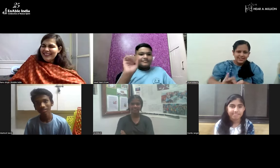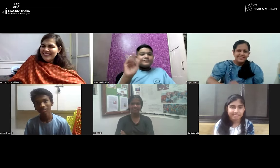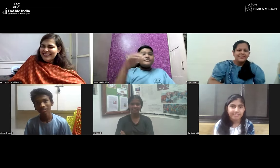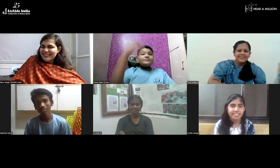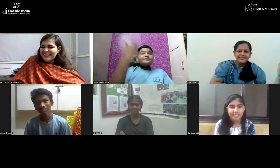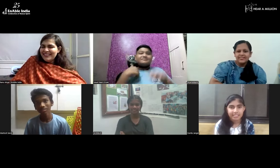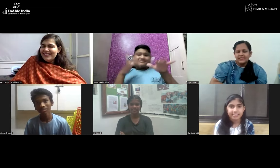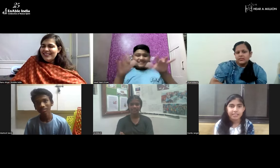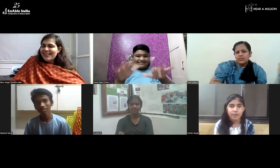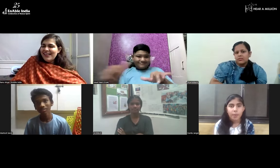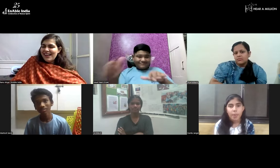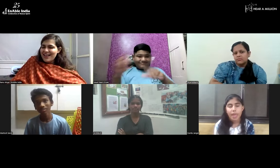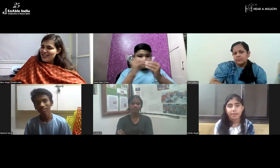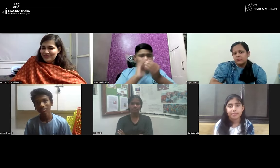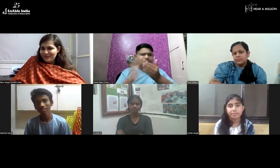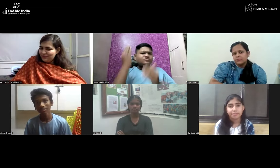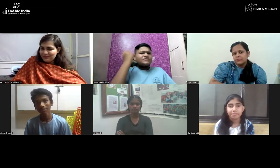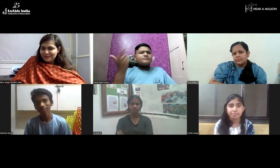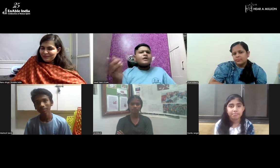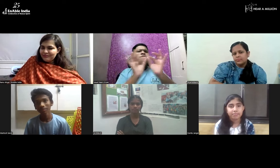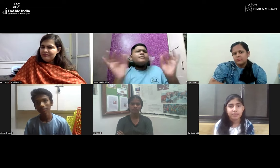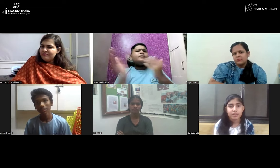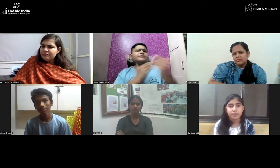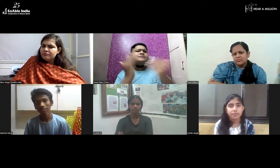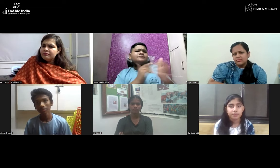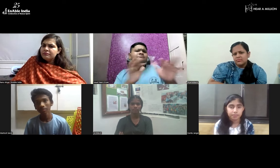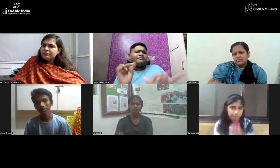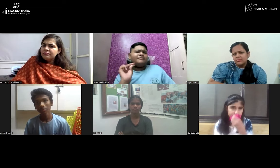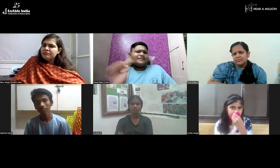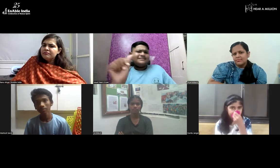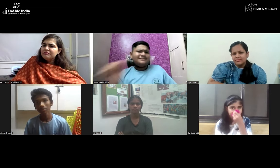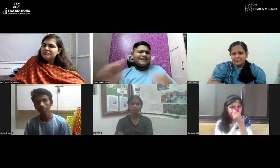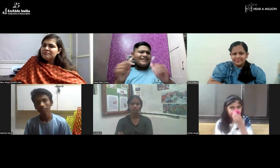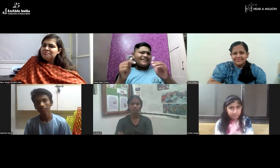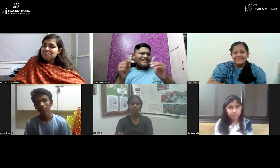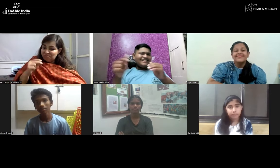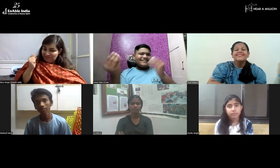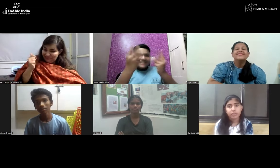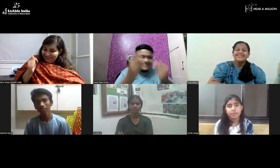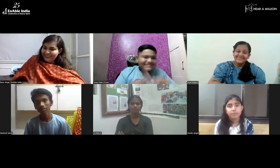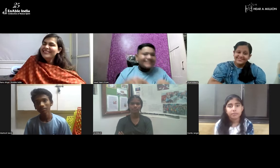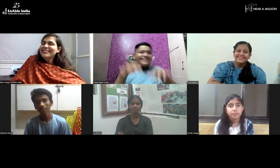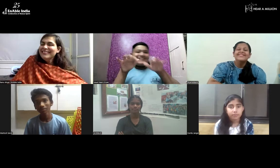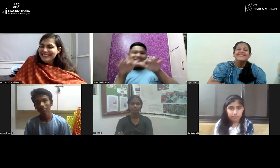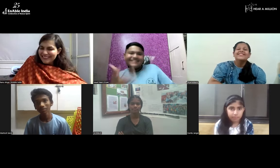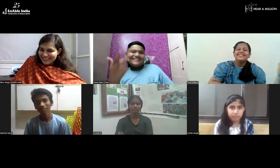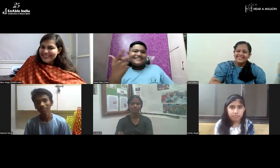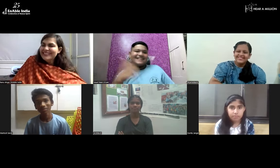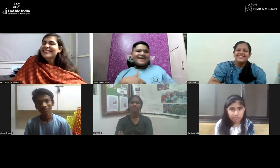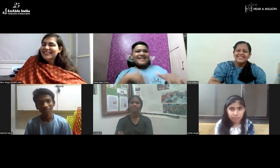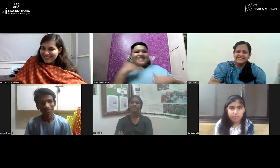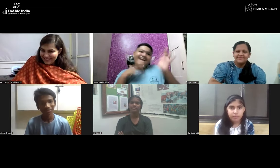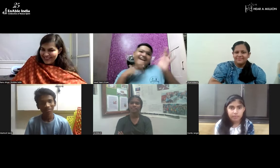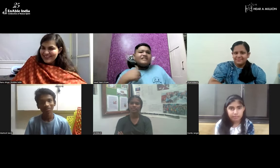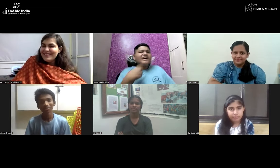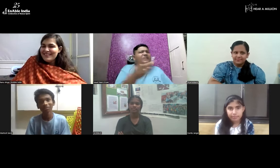Does that reduce the stress if you read? I didn't get you. Can you explain again? Yeah, yeah, yeah. To reduce the stress, I was talking